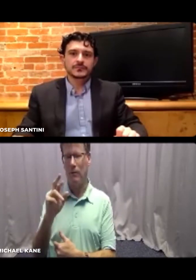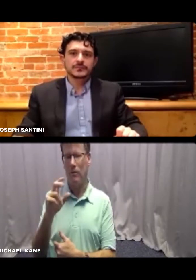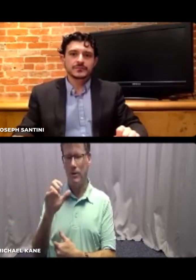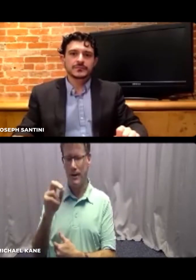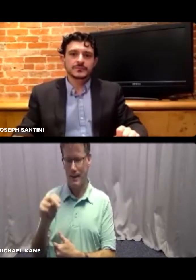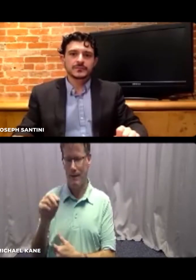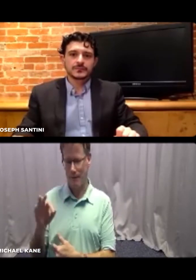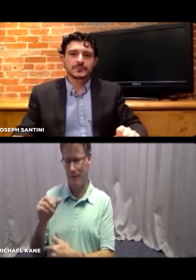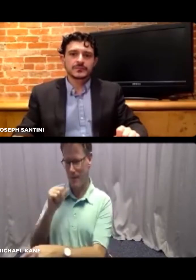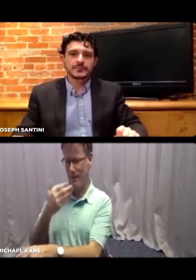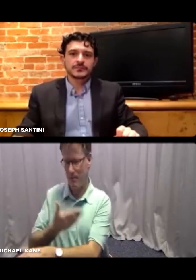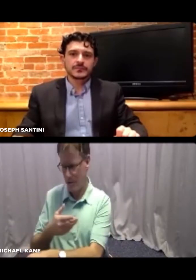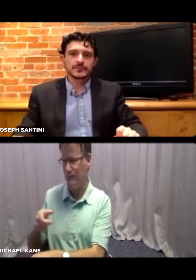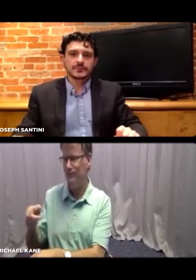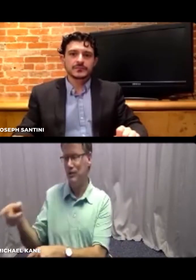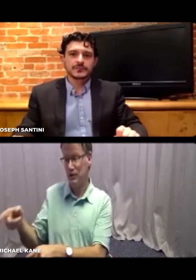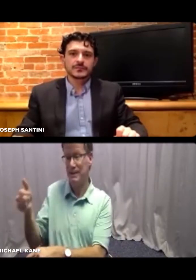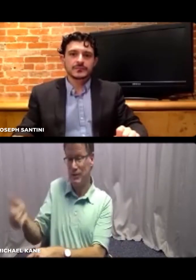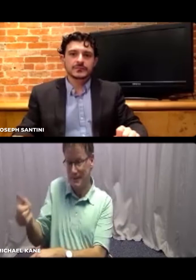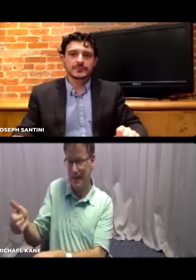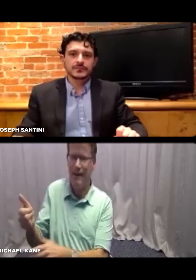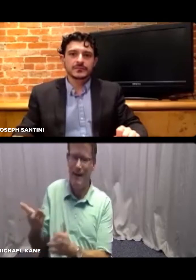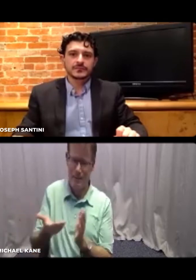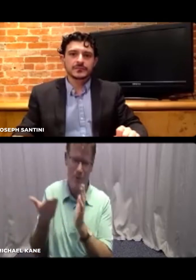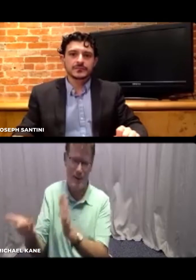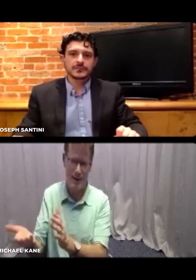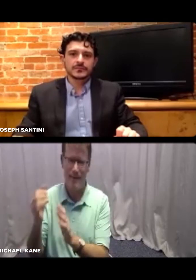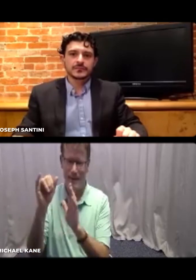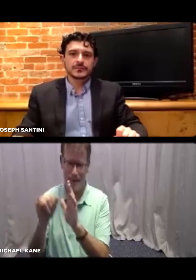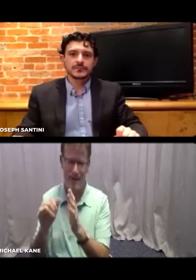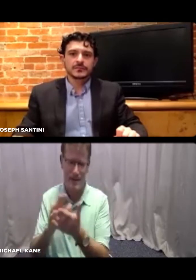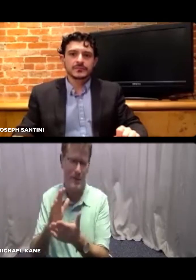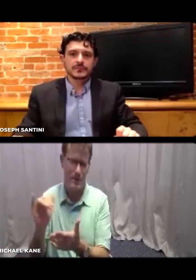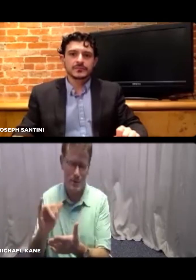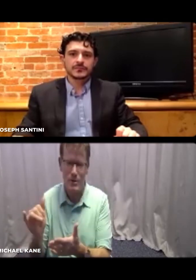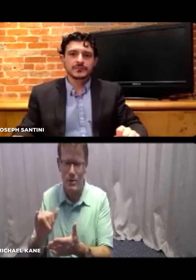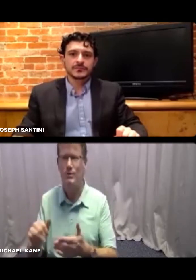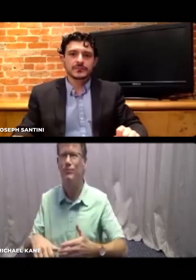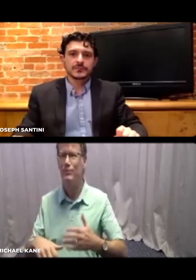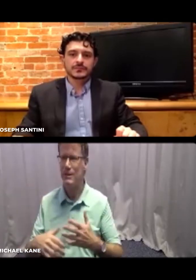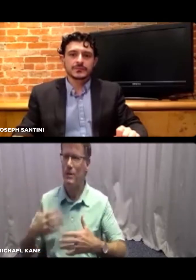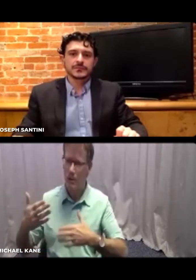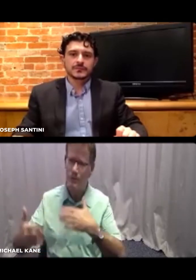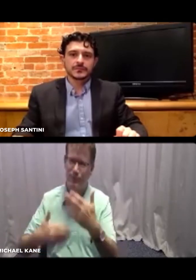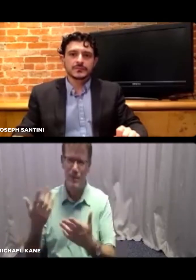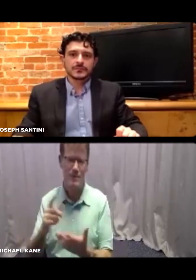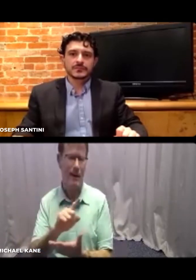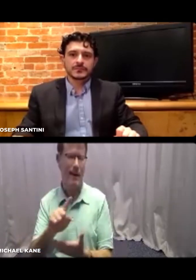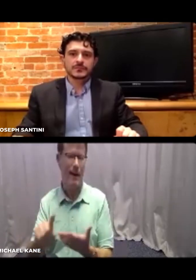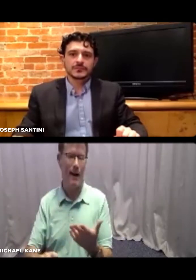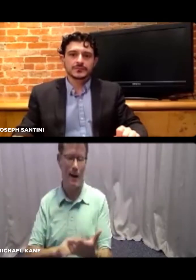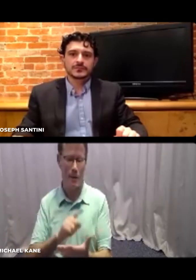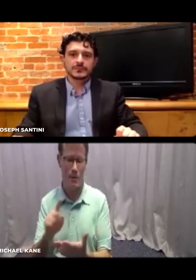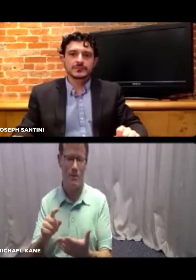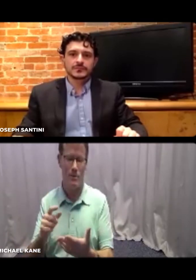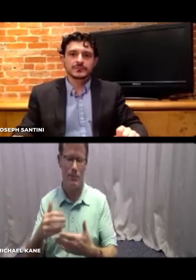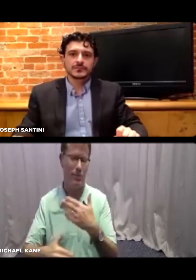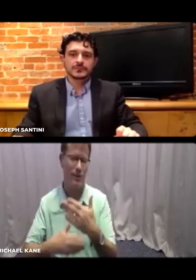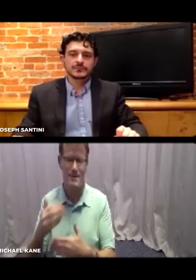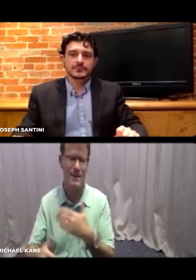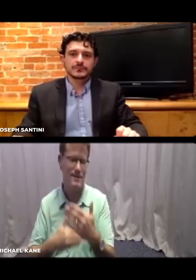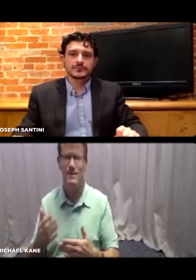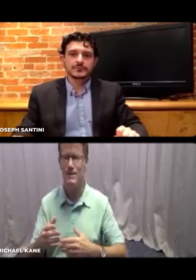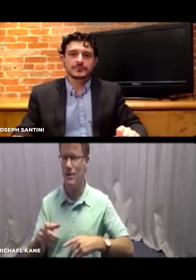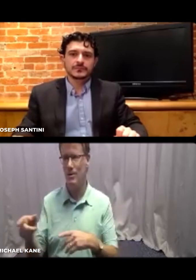guardian of my daughter. She had to bring identity paperwork for herself as well. Anyway, it was an hour-long process getting this